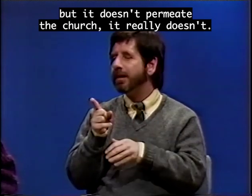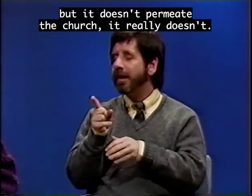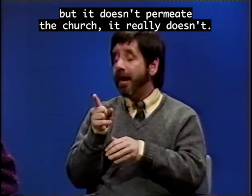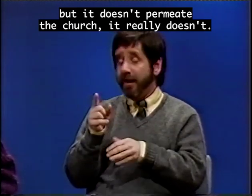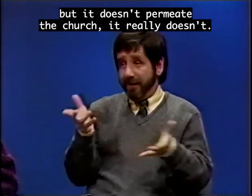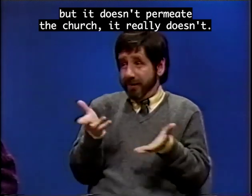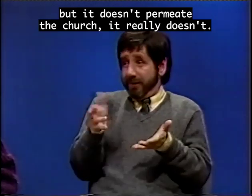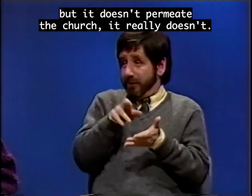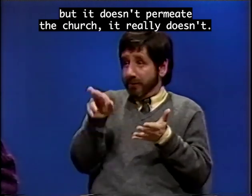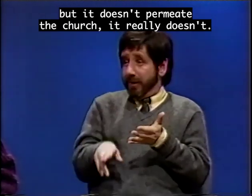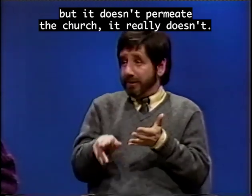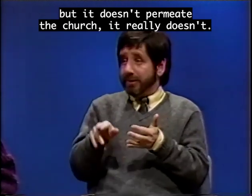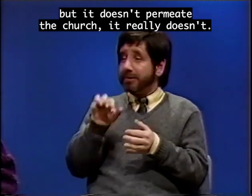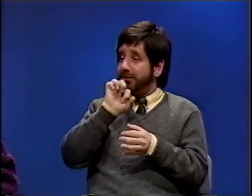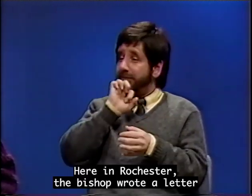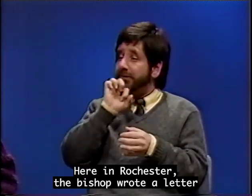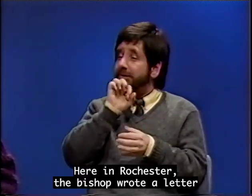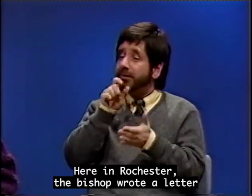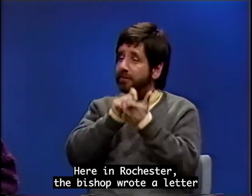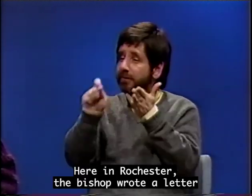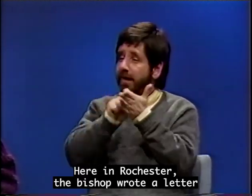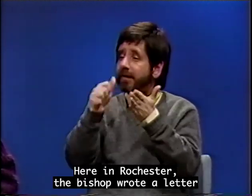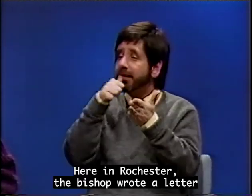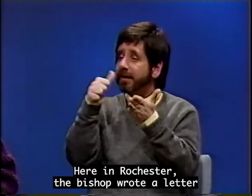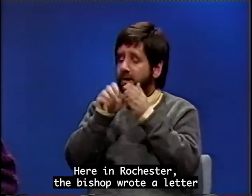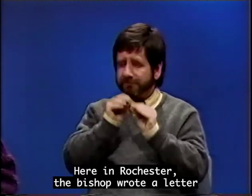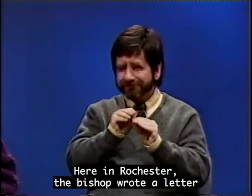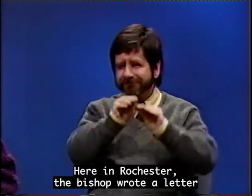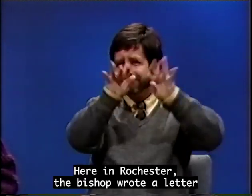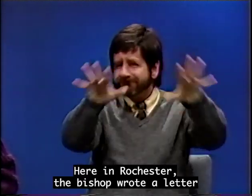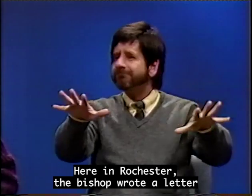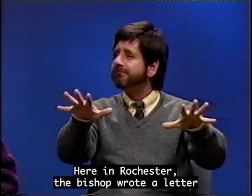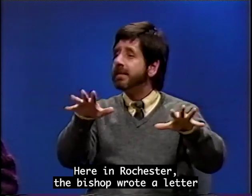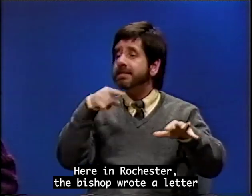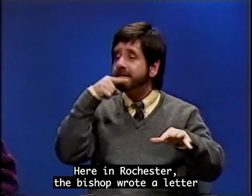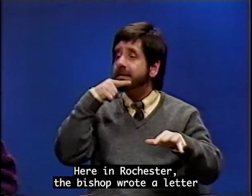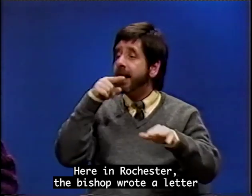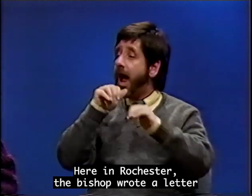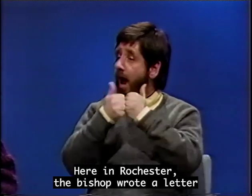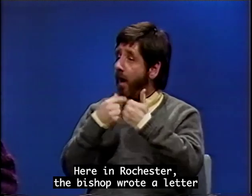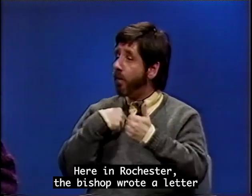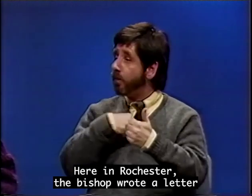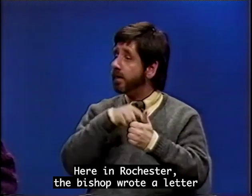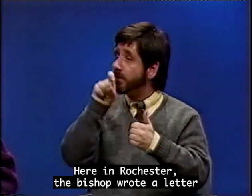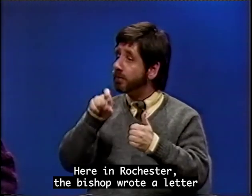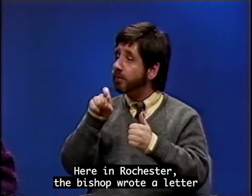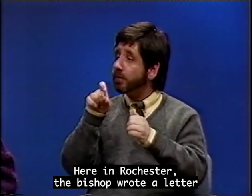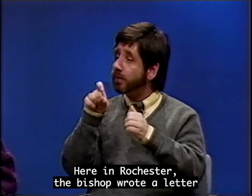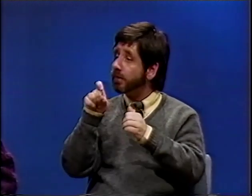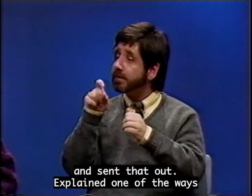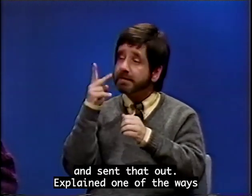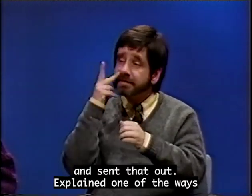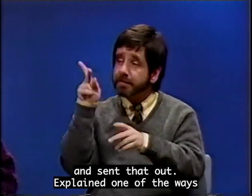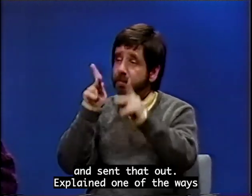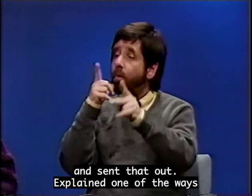the church. It really doesn't. Here in Rochester, the bishop wrote a letter and sent that